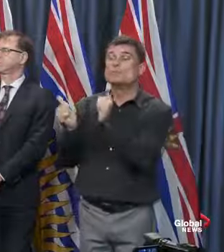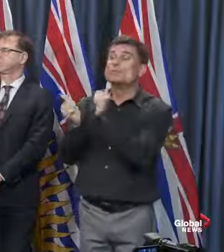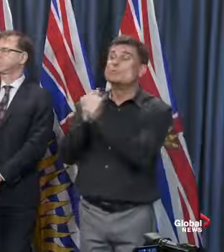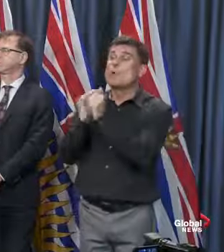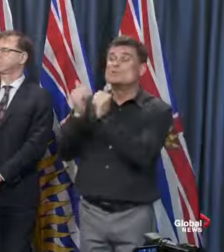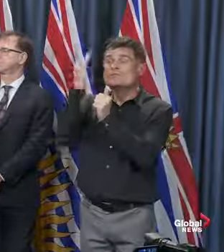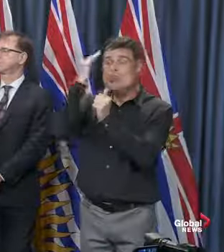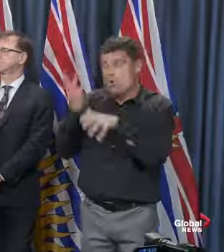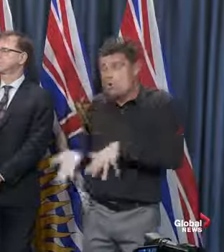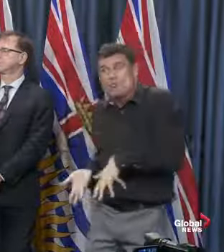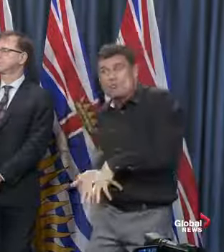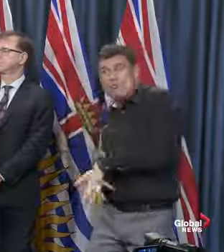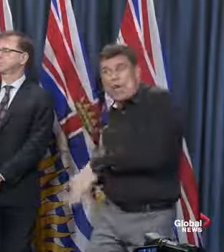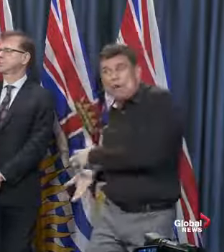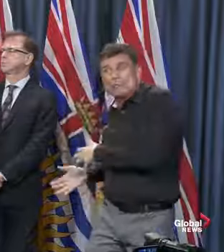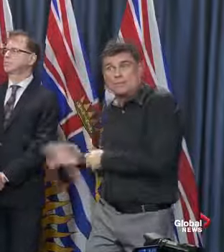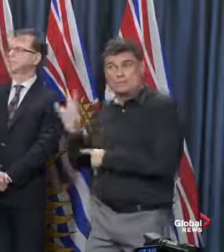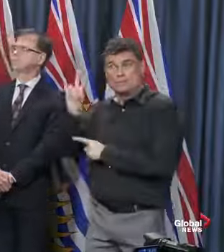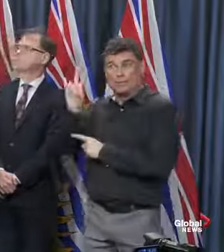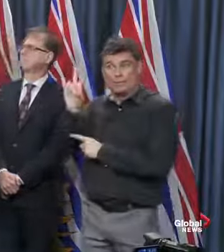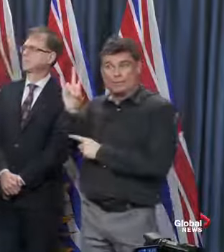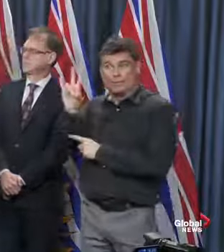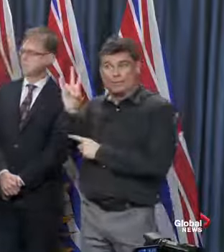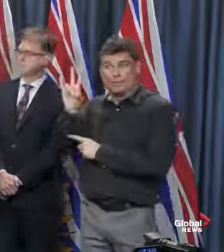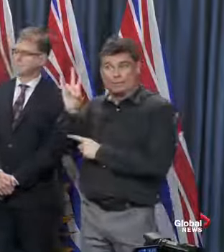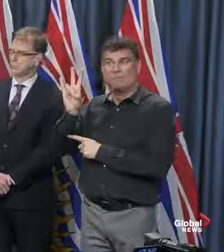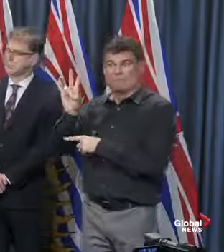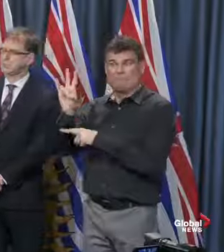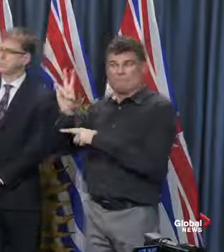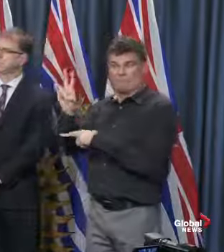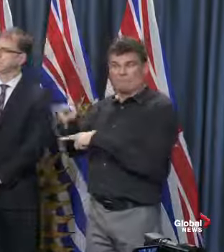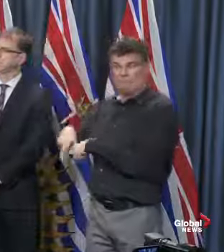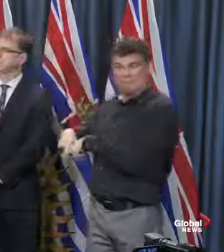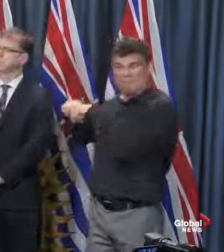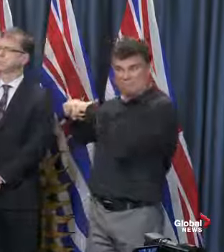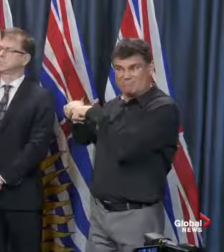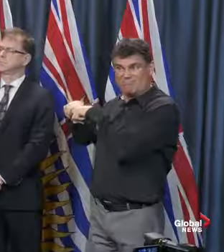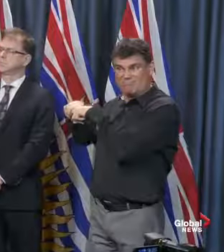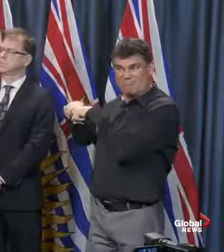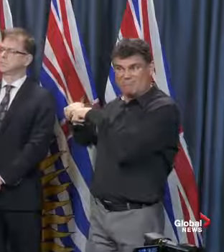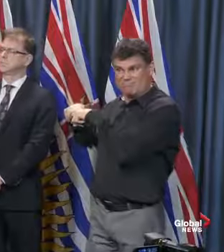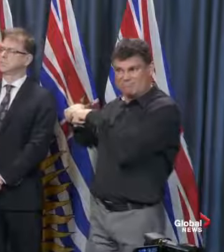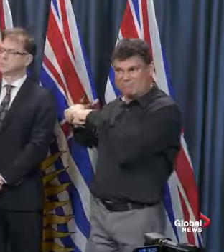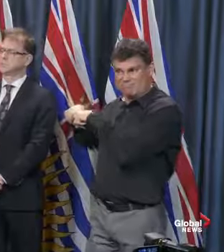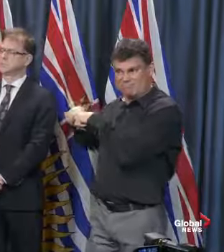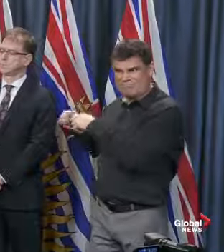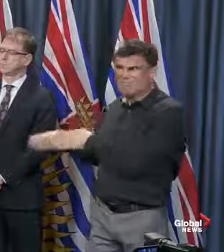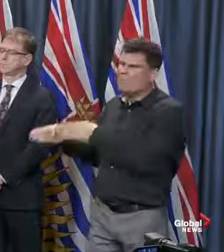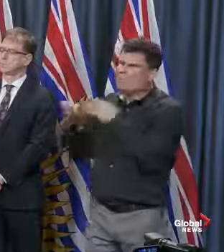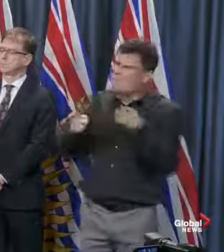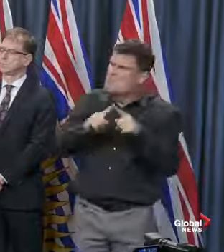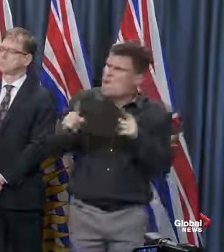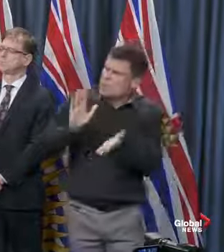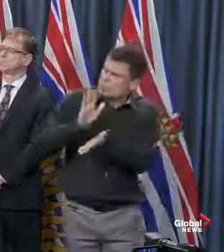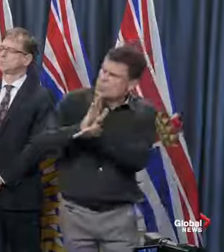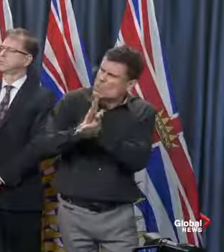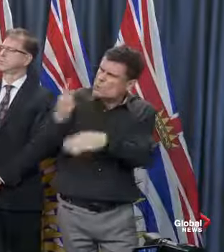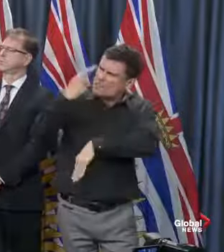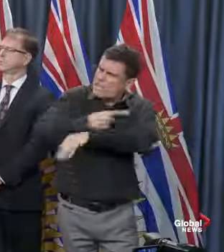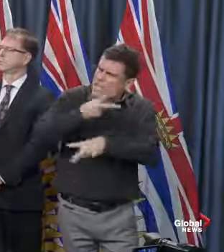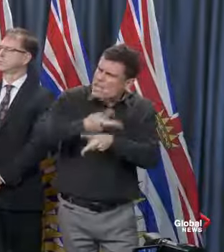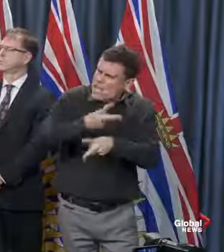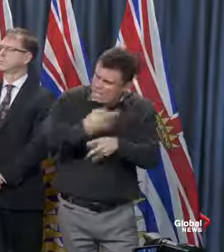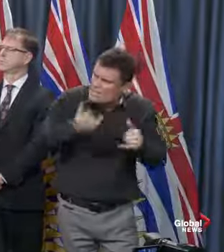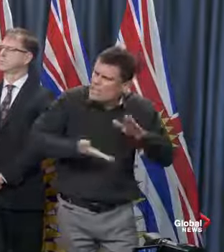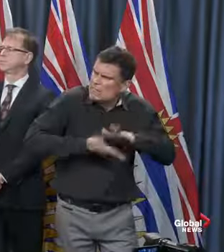about schools, but daycares are still in right now. Absolutely. Yeah, and daycares are also a really important part